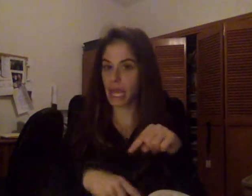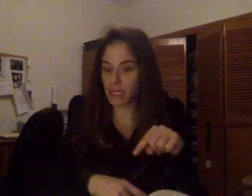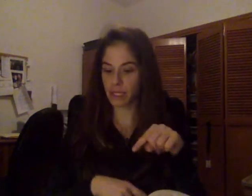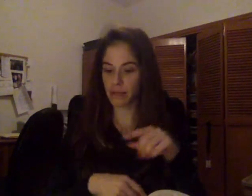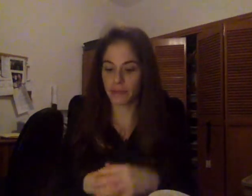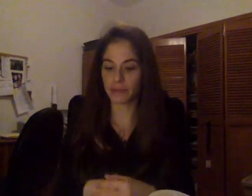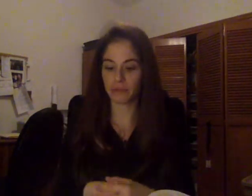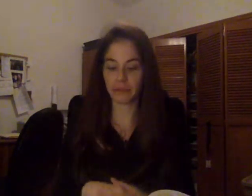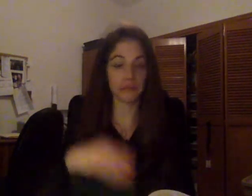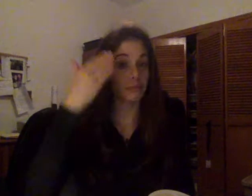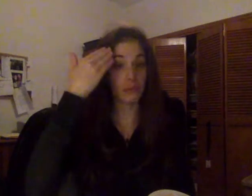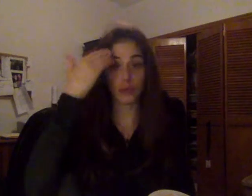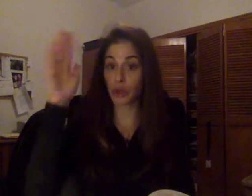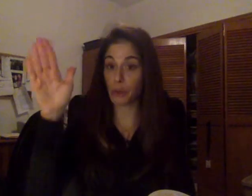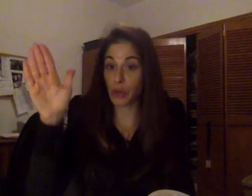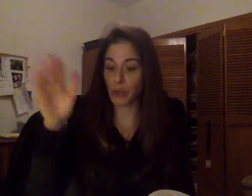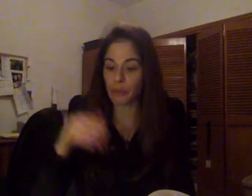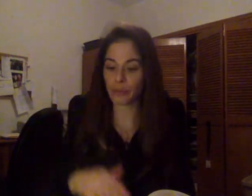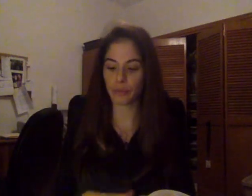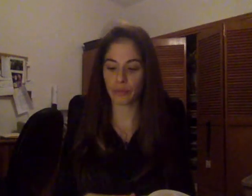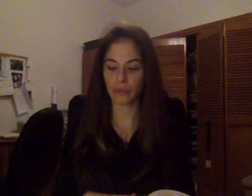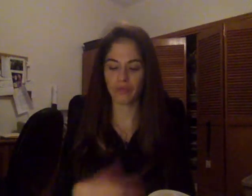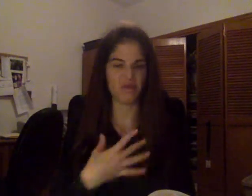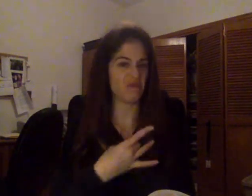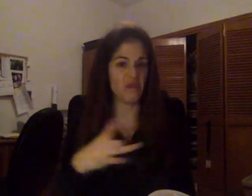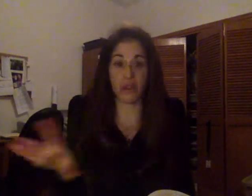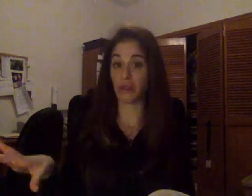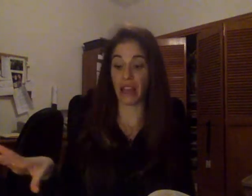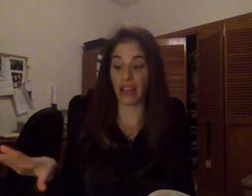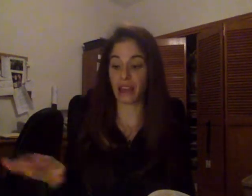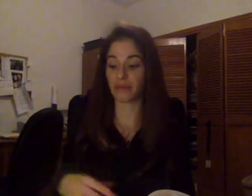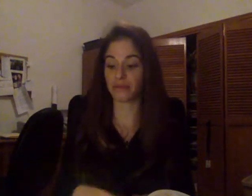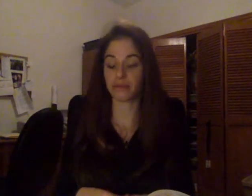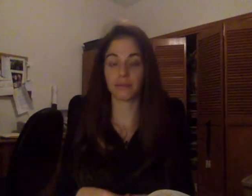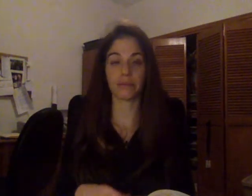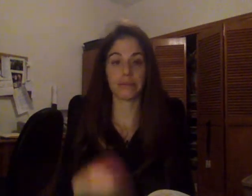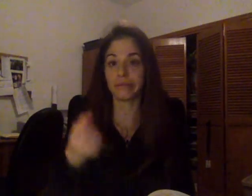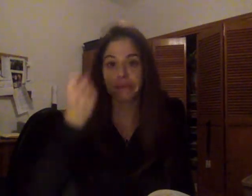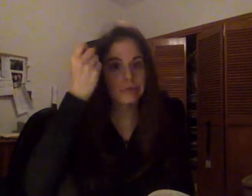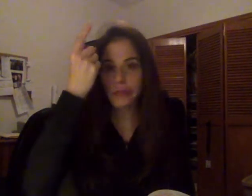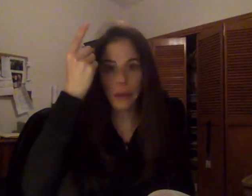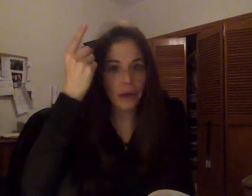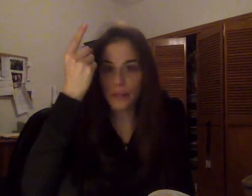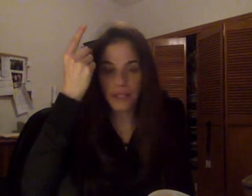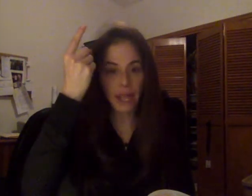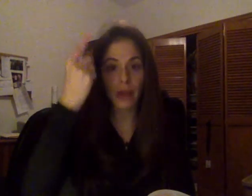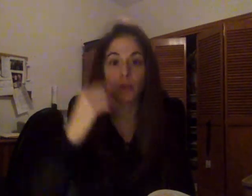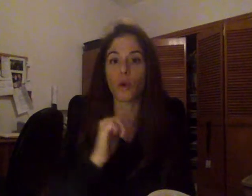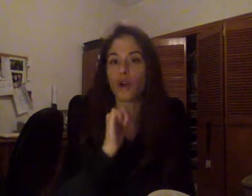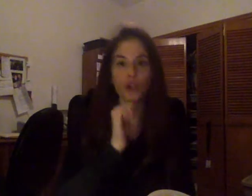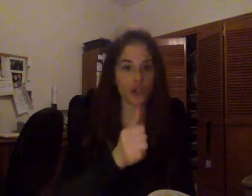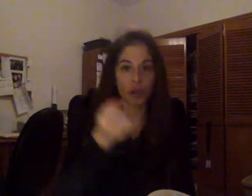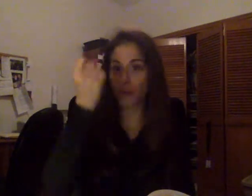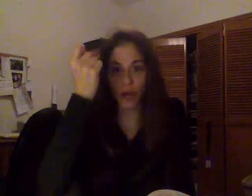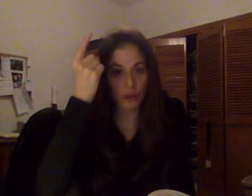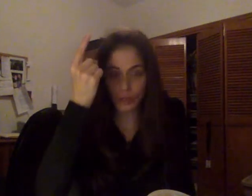Can't, don't know, don't like, don't understand, or don't